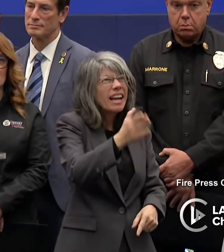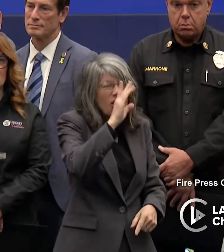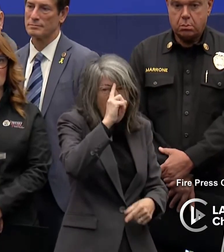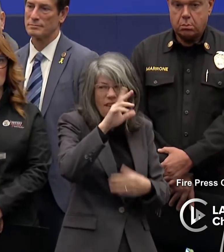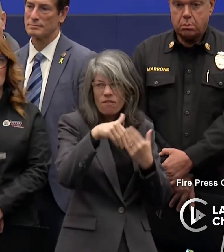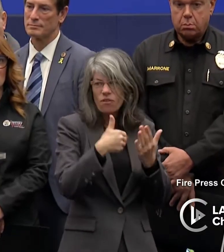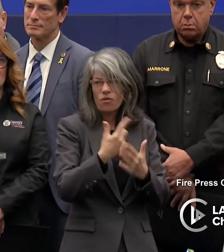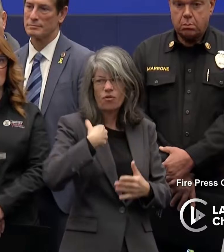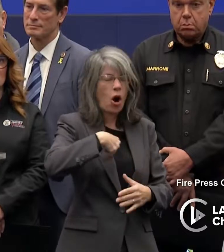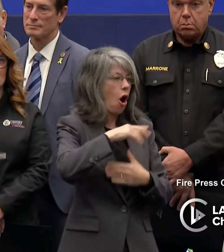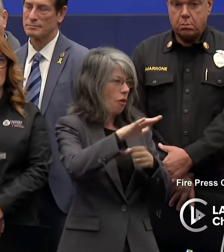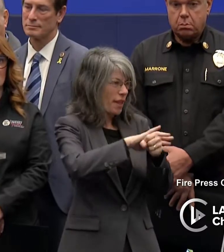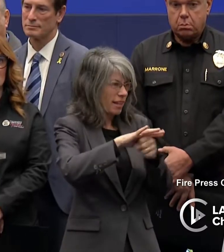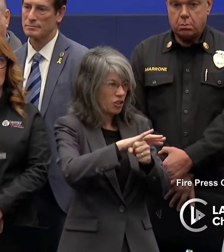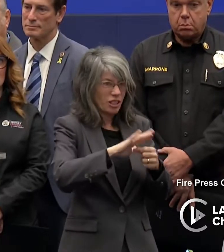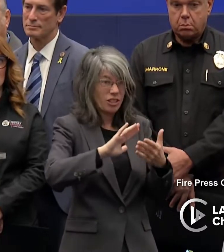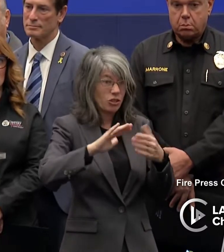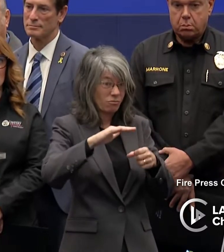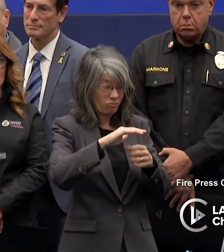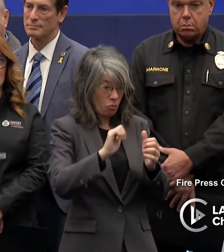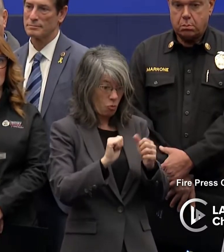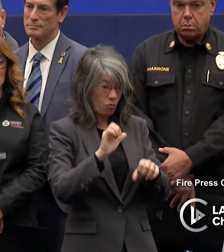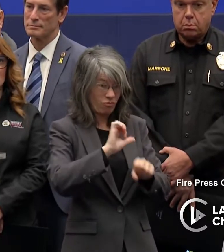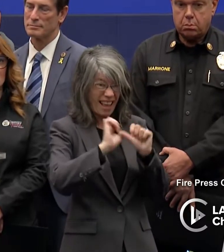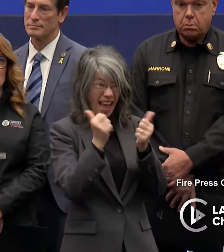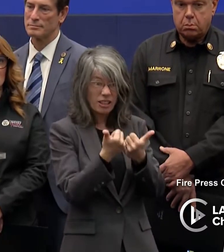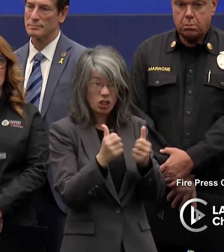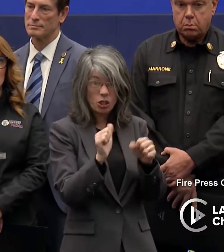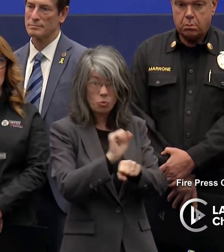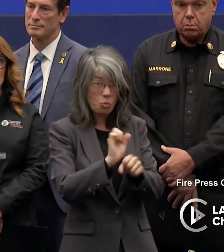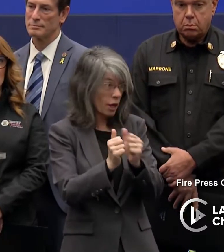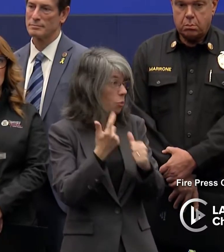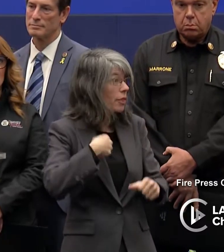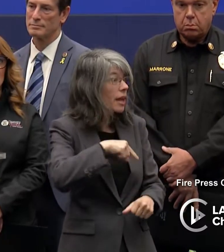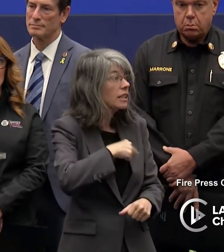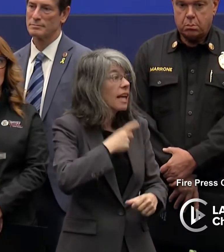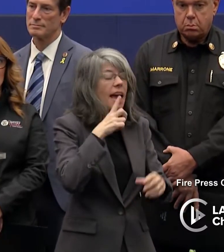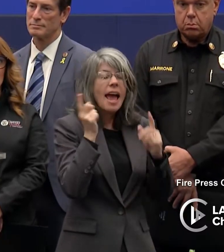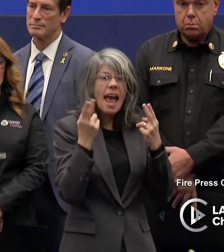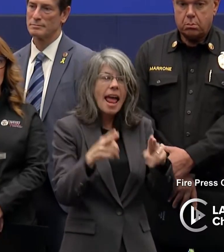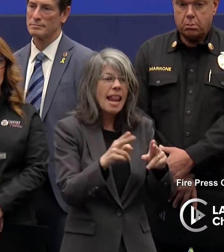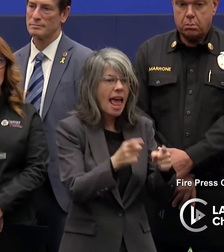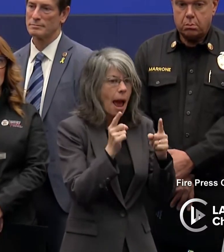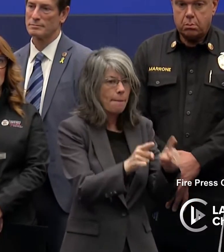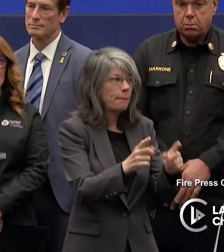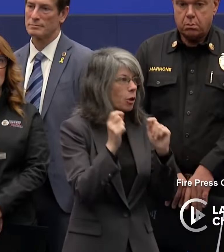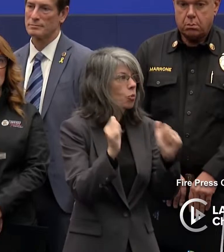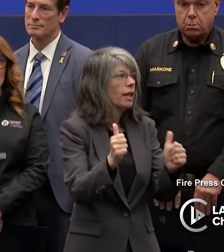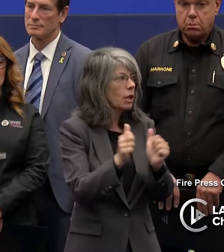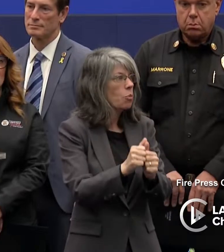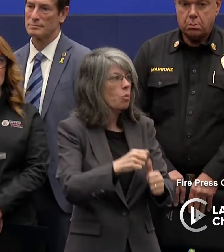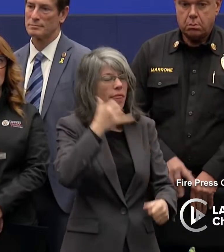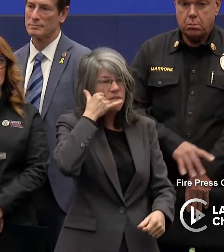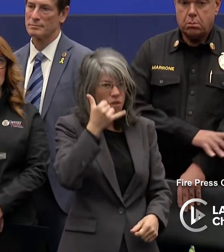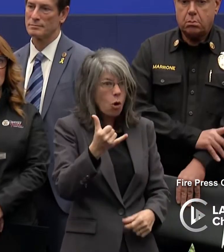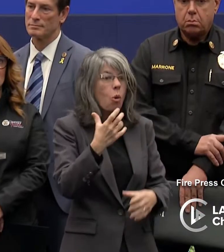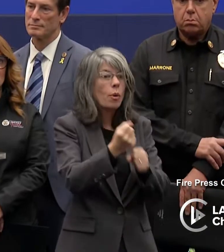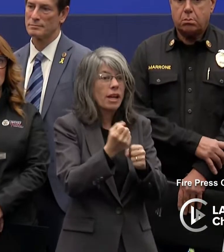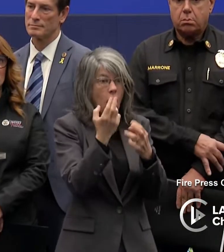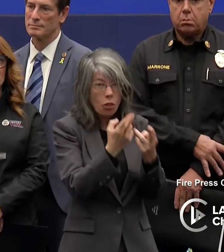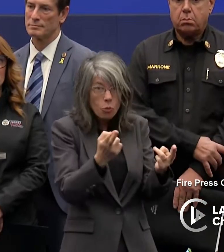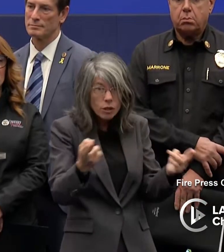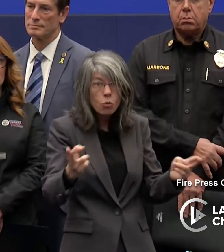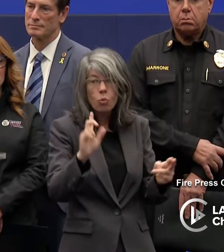for our agencies around us. That happened so quickly without delay with a phone call. We got the